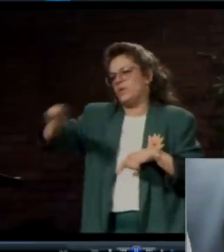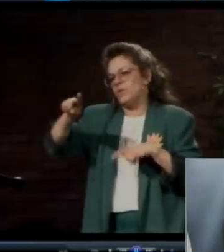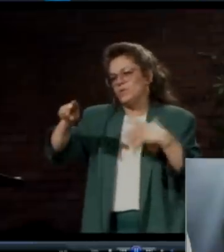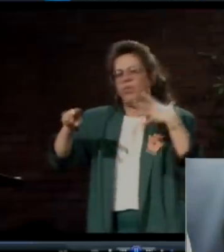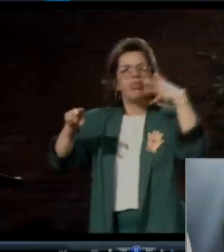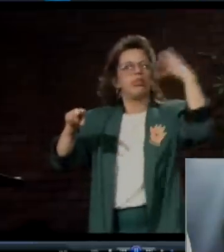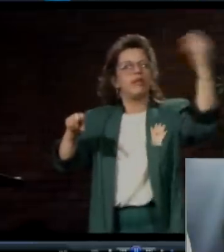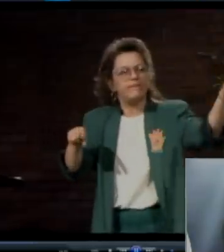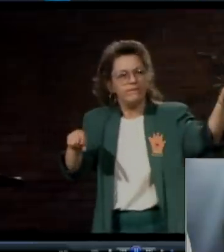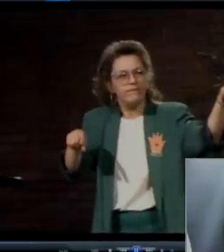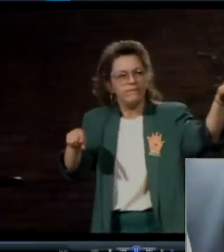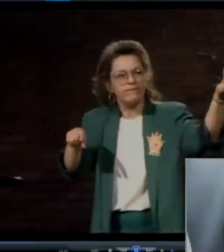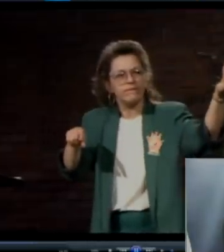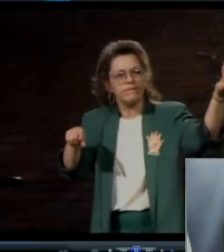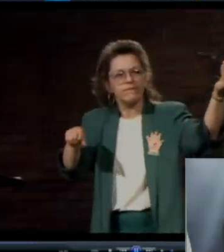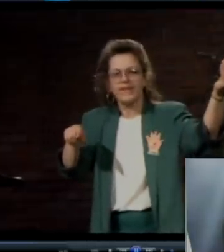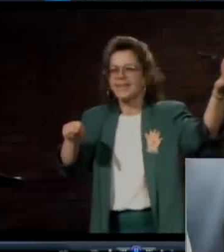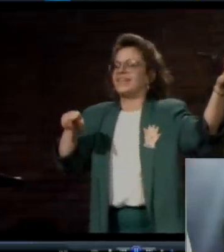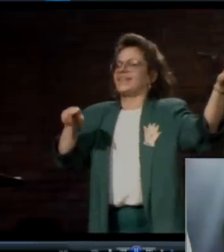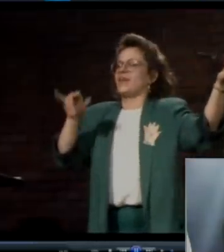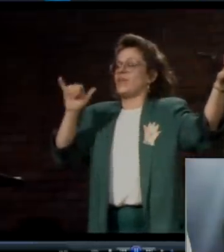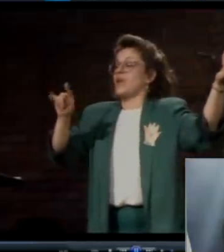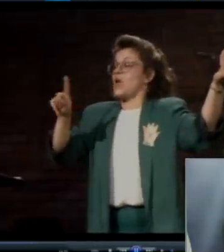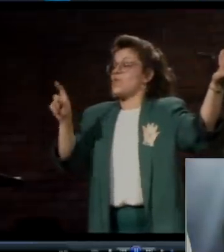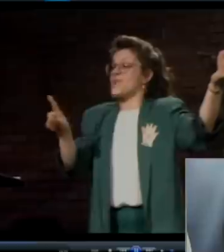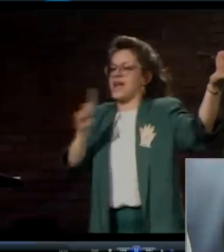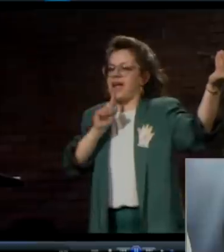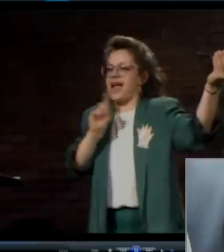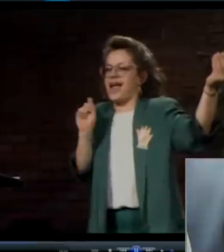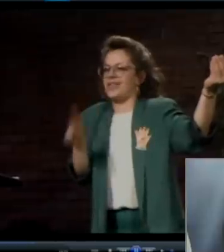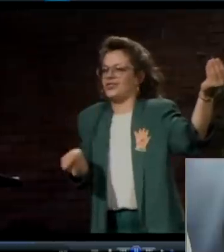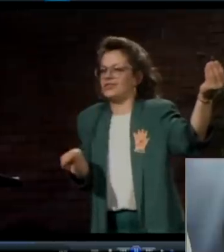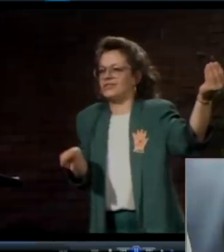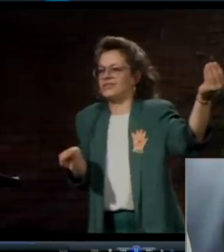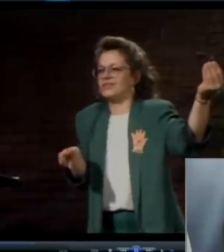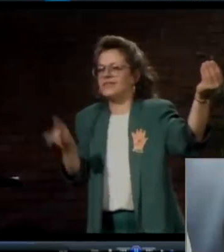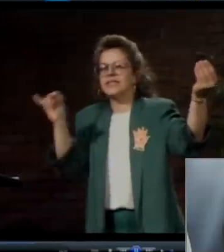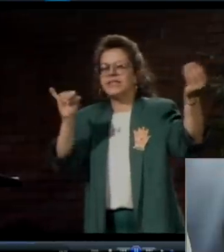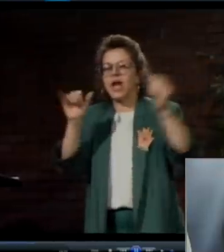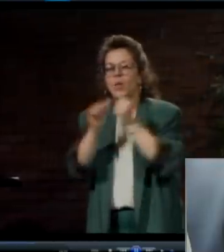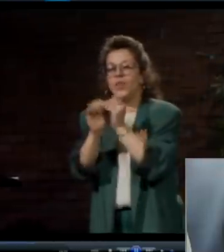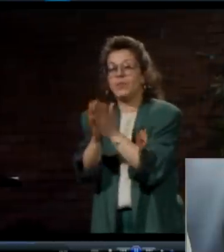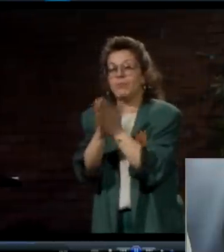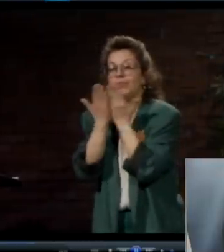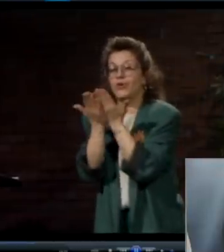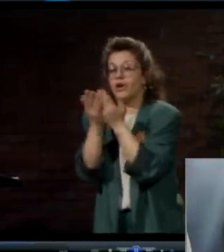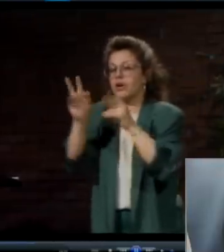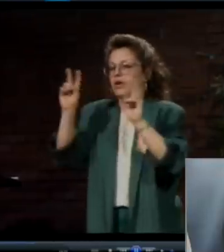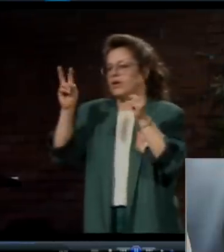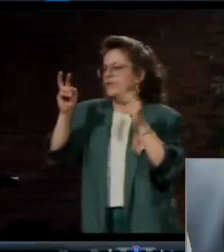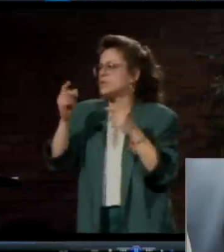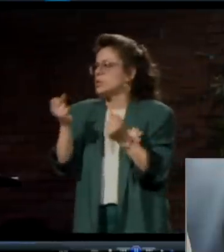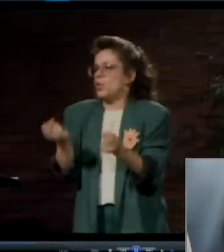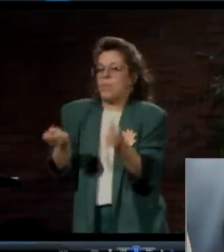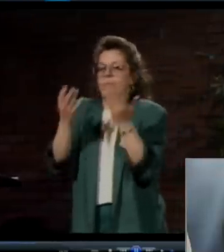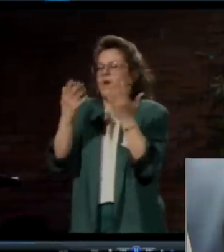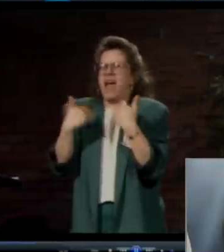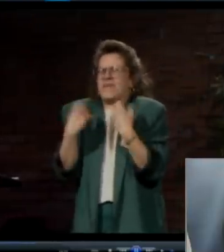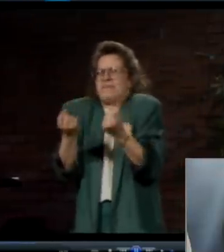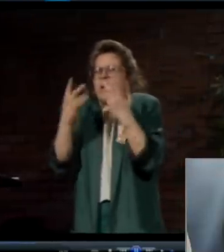It's very important for you. Some of the ideas you're going to be learning here will be new information and new concepts, and